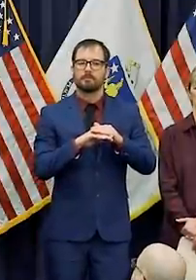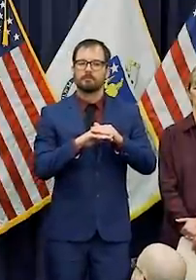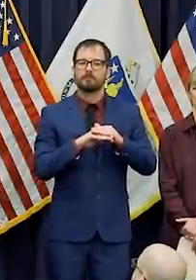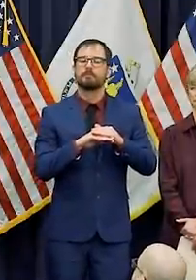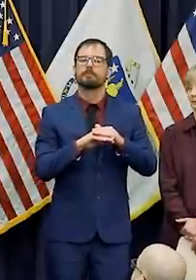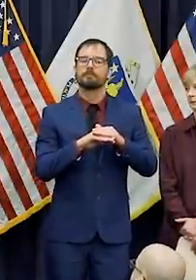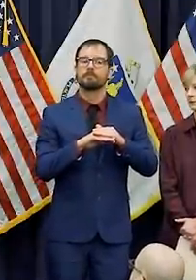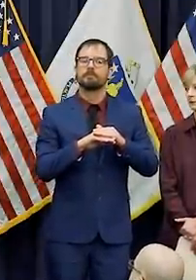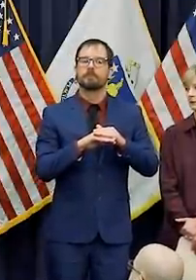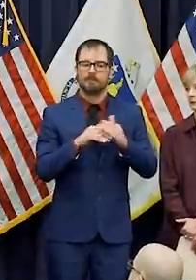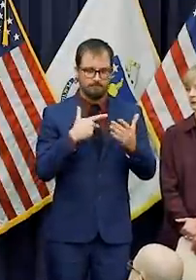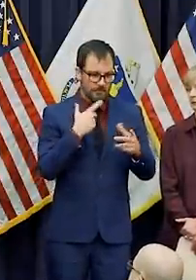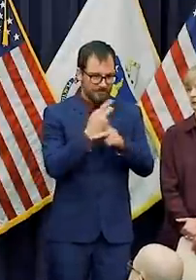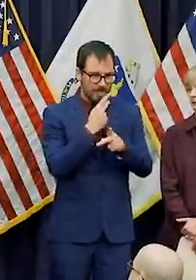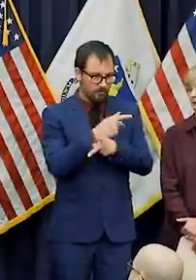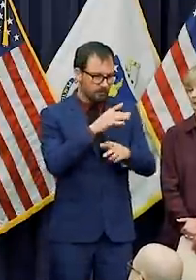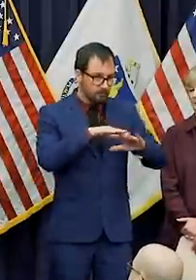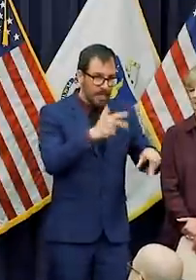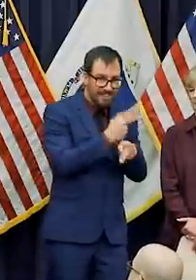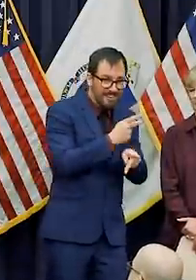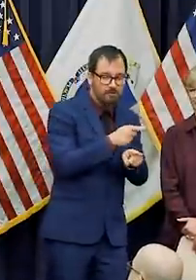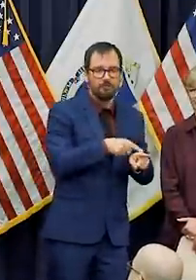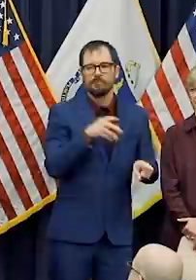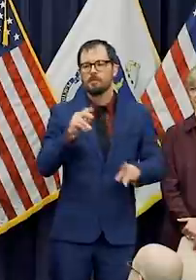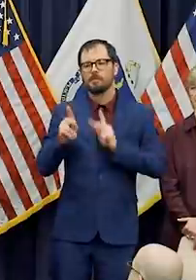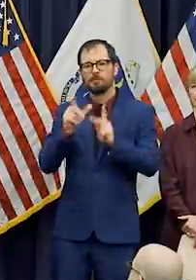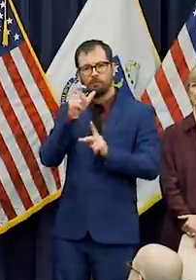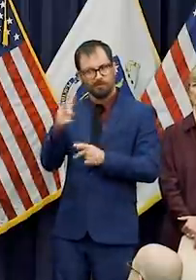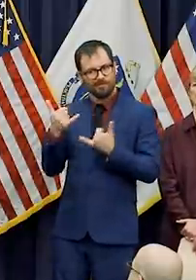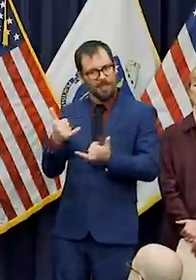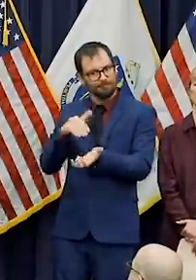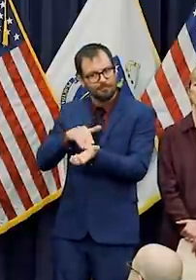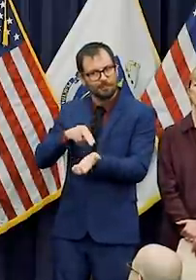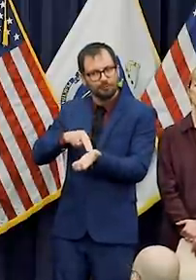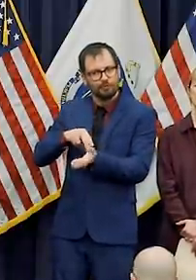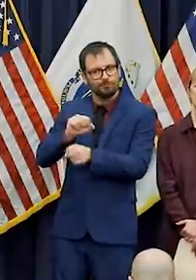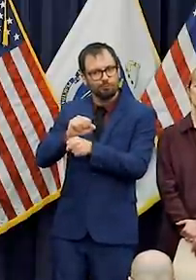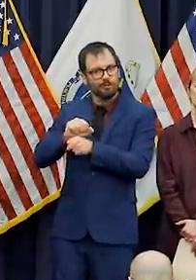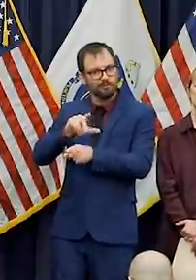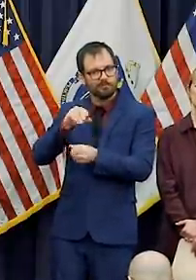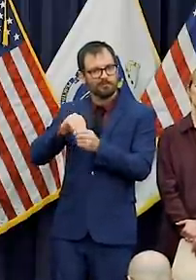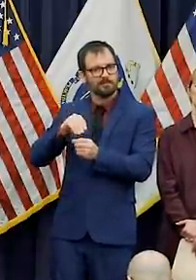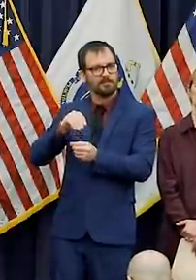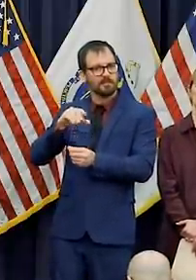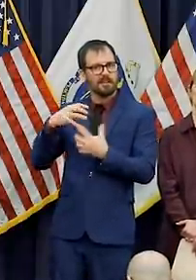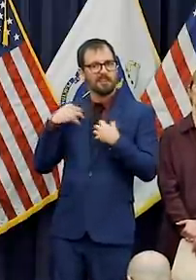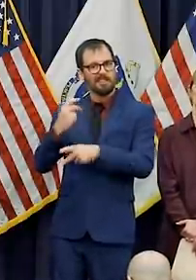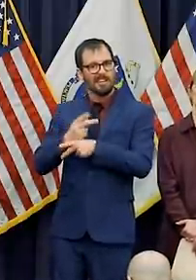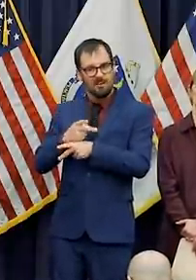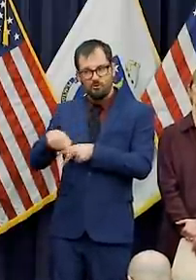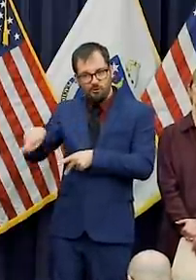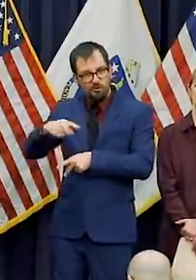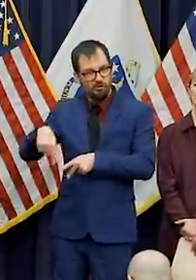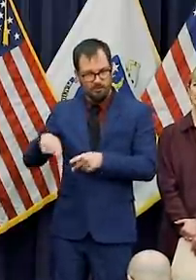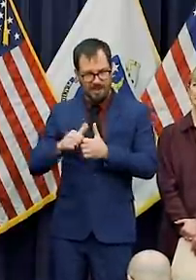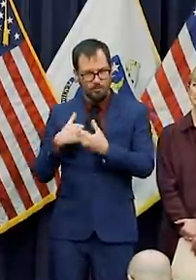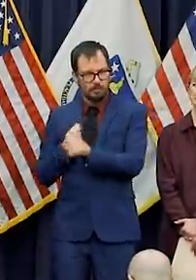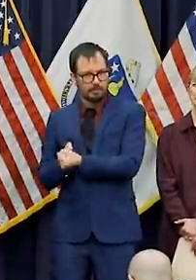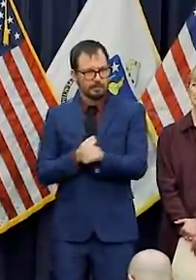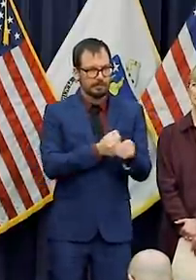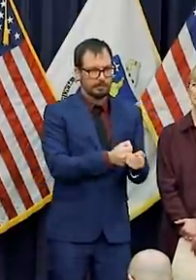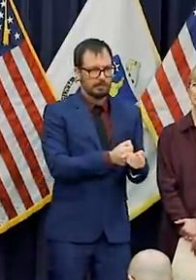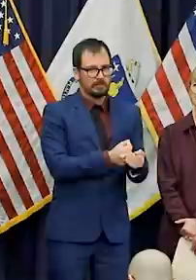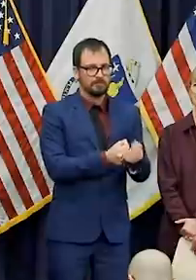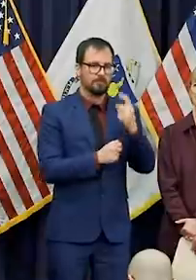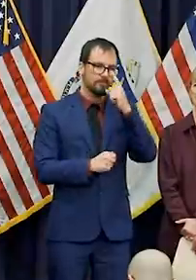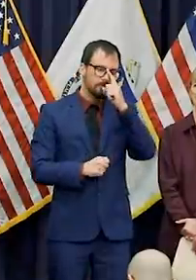With regard to higher education, the Department of Higher Education and DPH strongly recommend that colleges and universities, both public